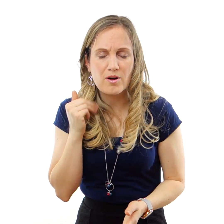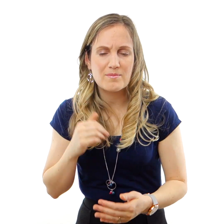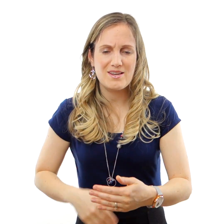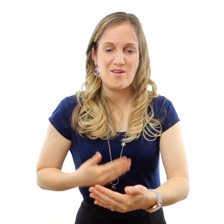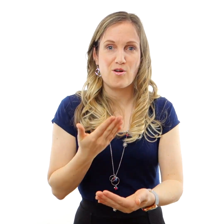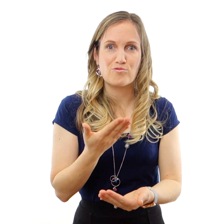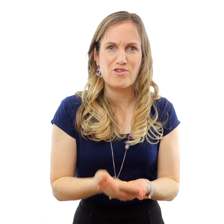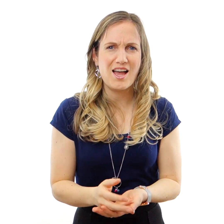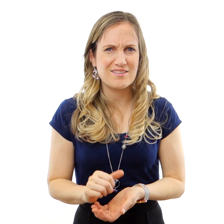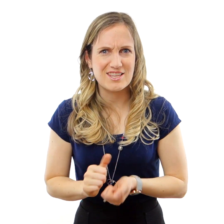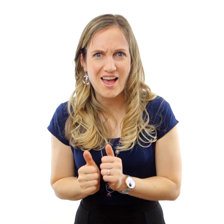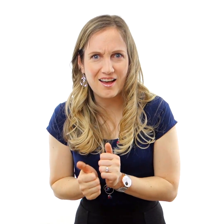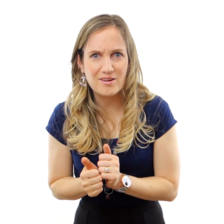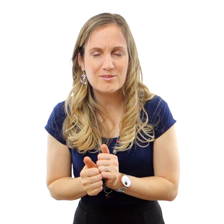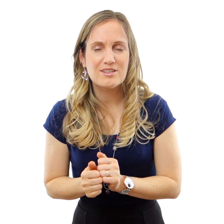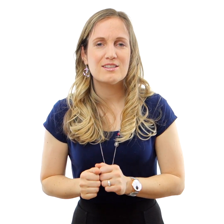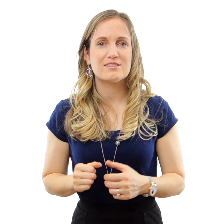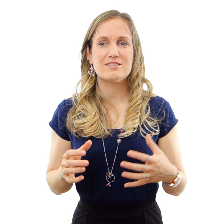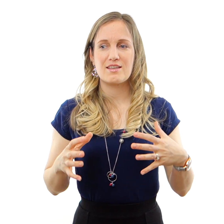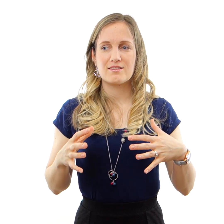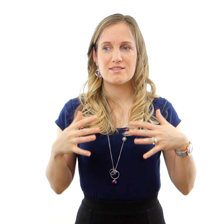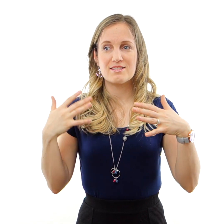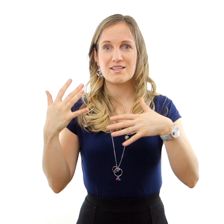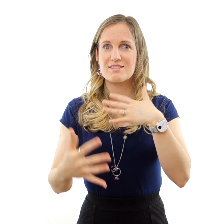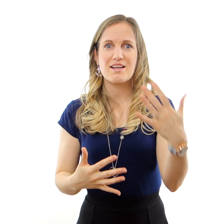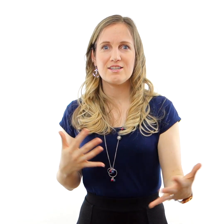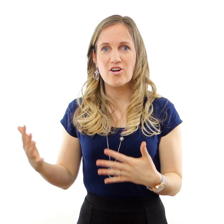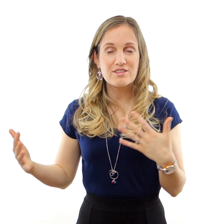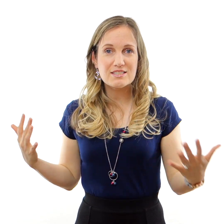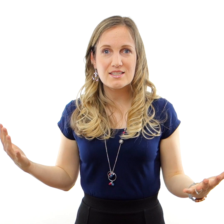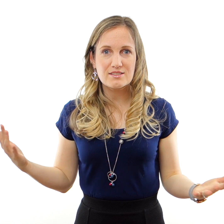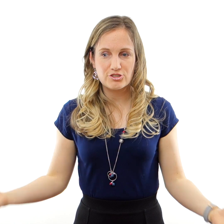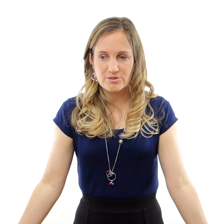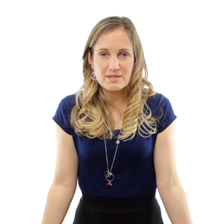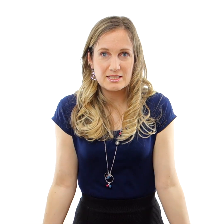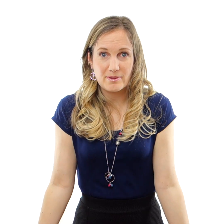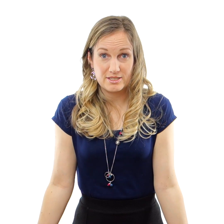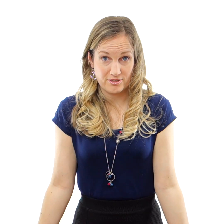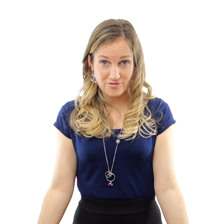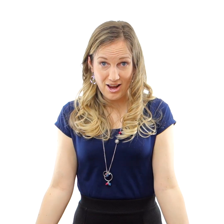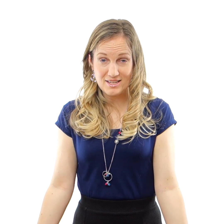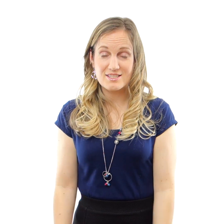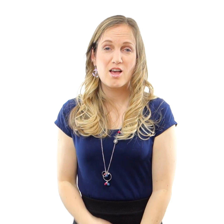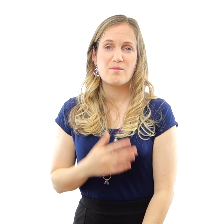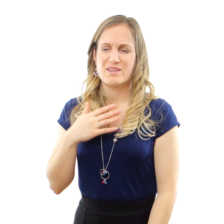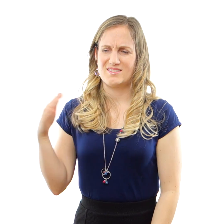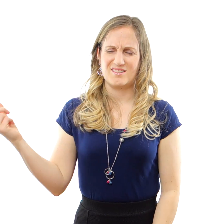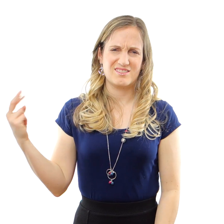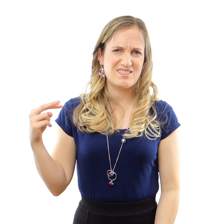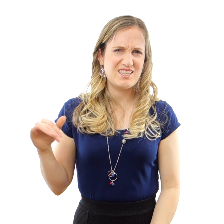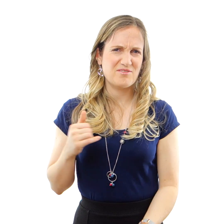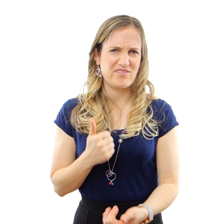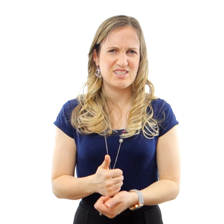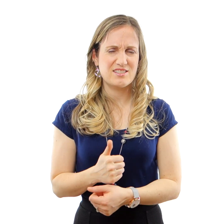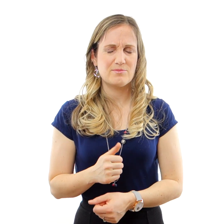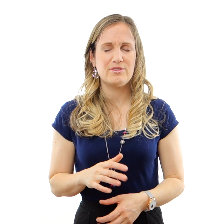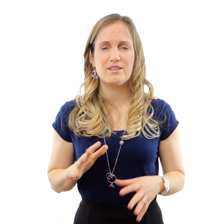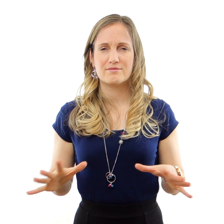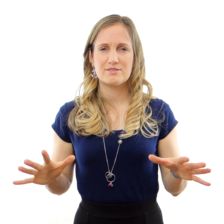Mormon arrives. How? This is exciting. All these things you're going to explain to your friends because they'll see that you have a testimony. It's going to be